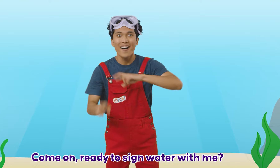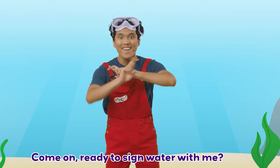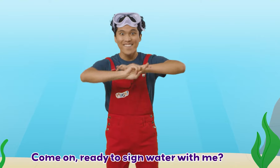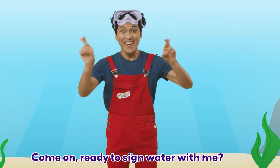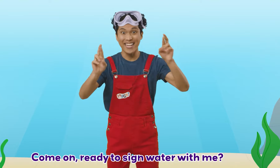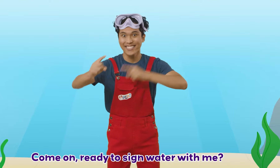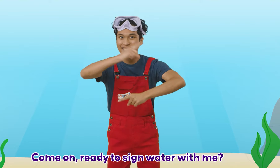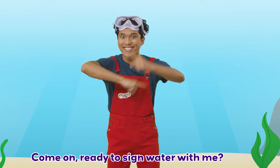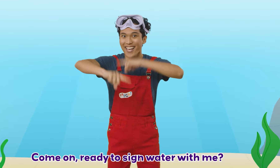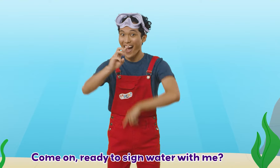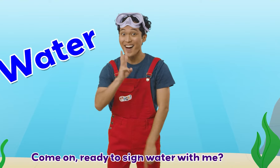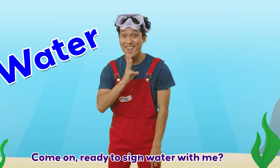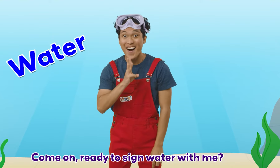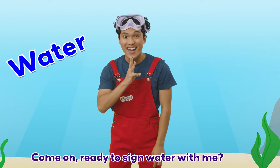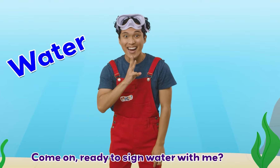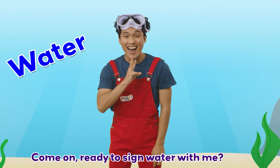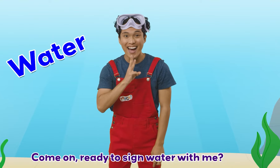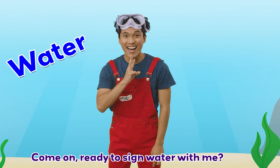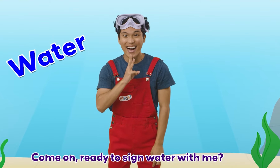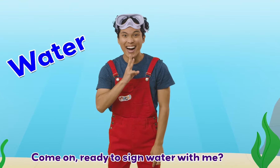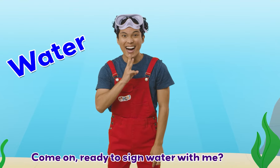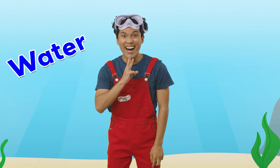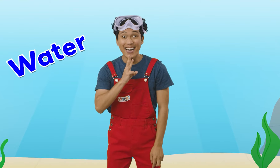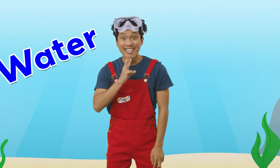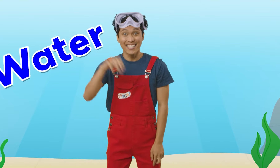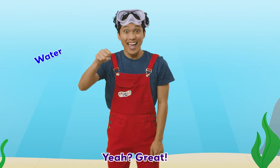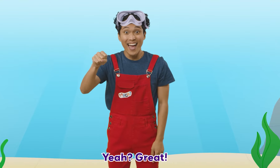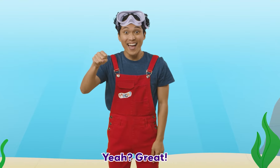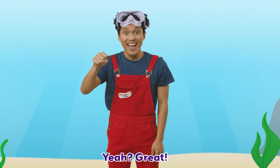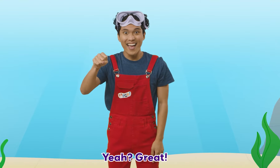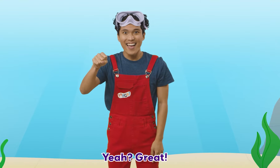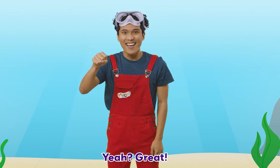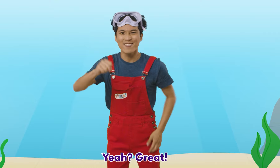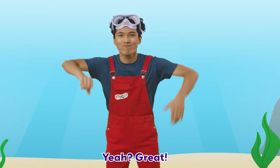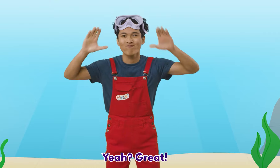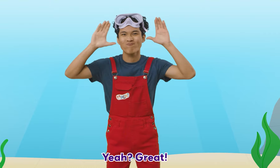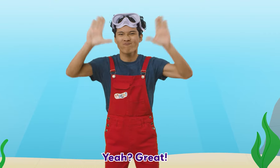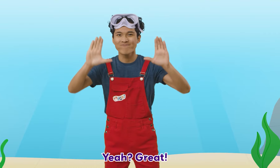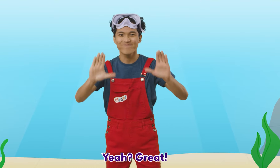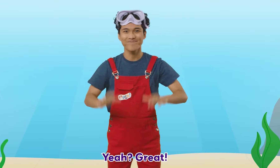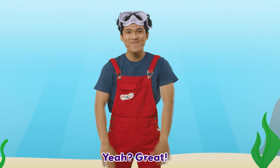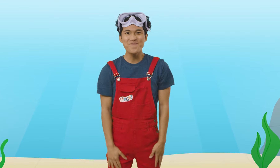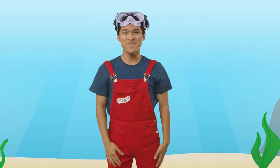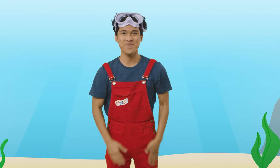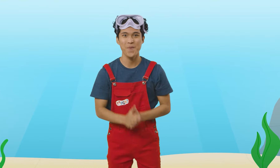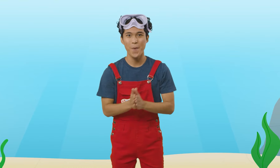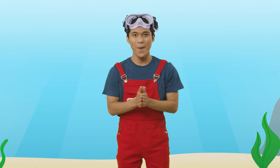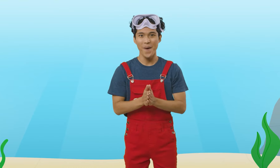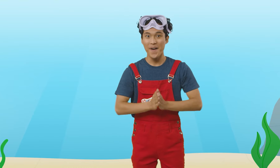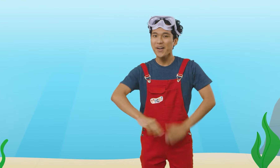Come on! Ready to sign water with me? Yeah? Great!